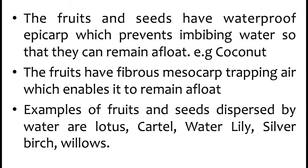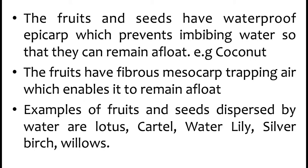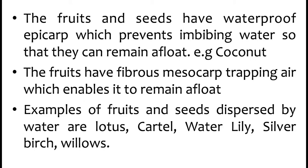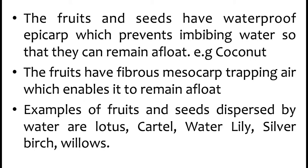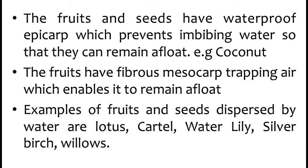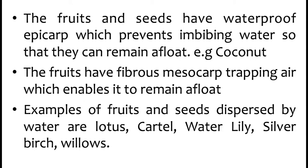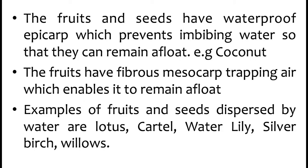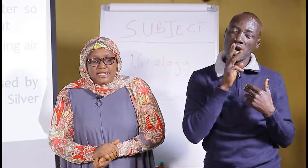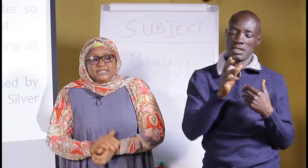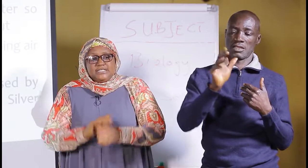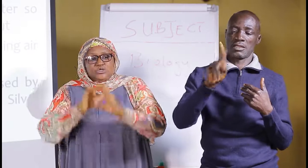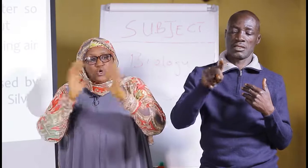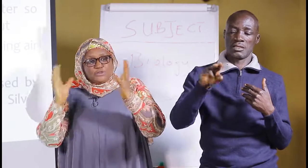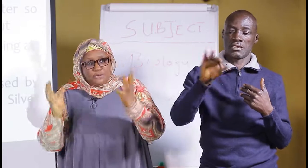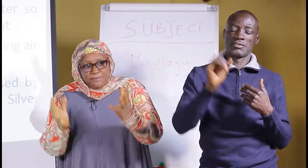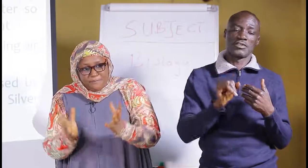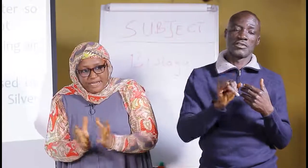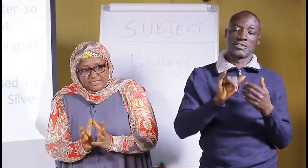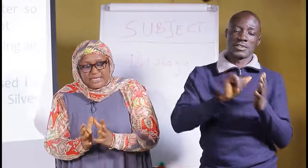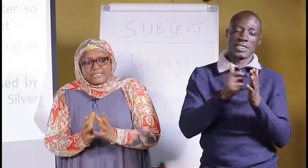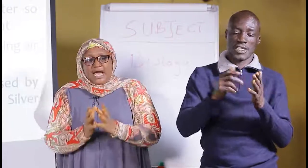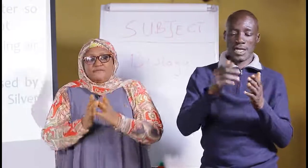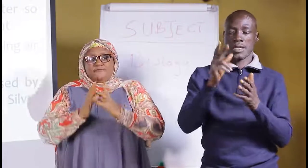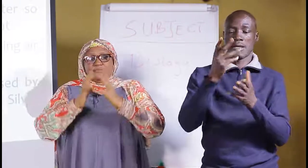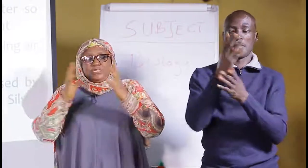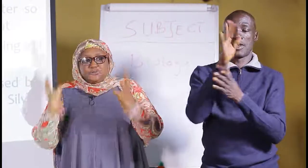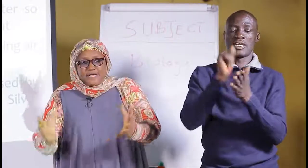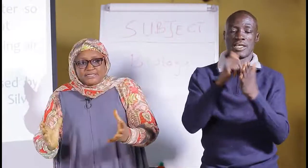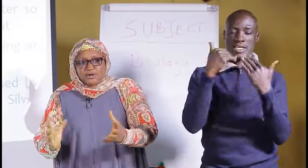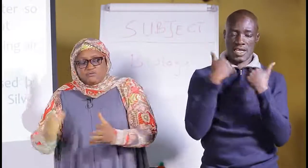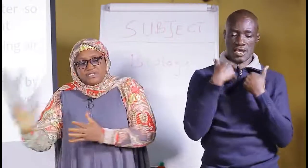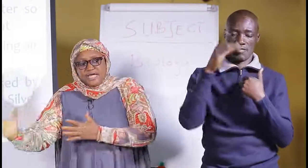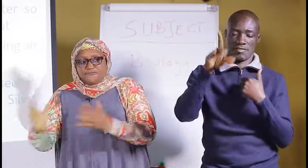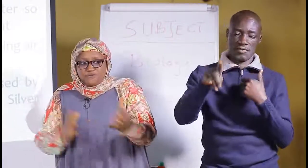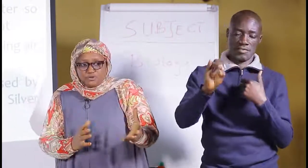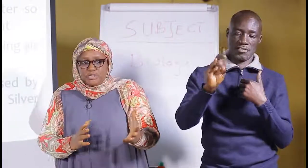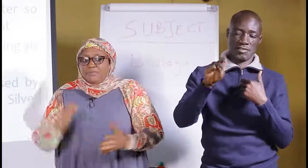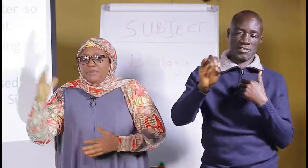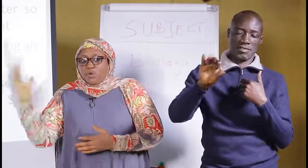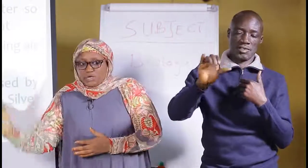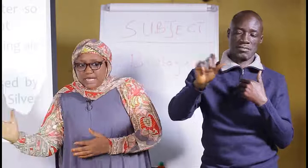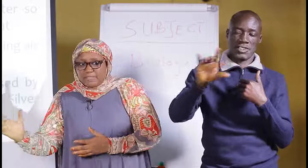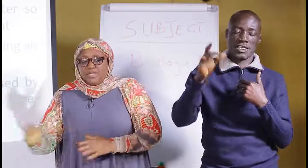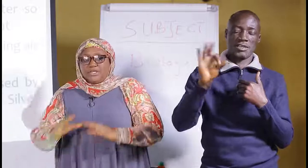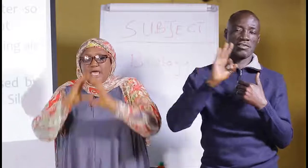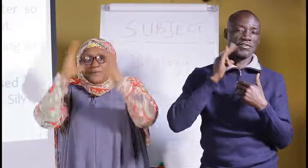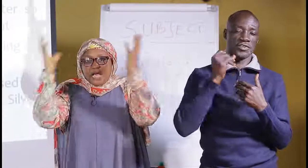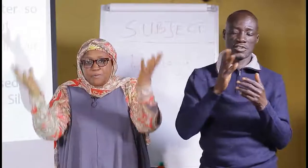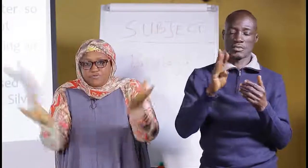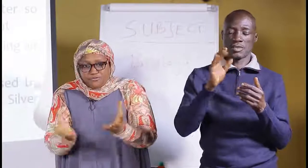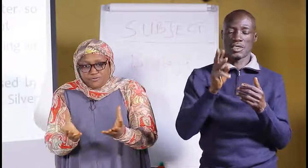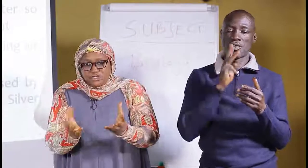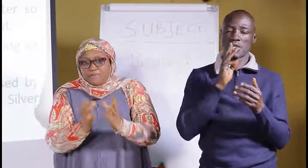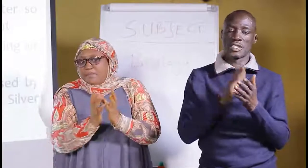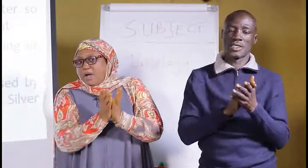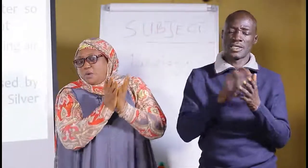epicap. That is those plants that have dispersal of seed and fruit by water. The epicap